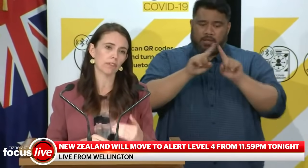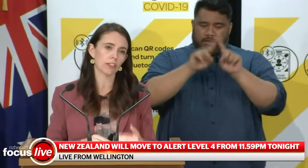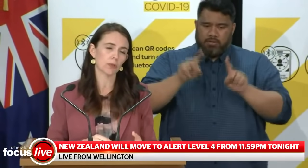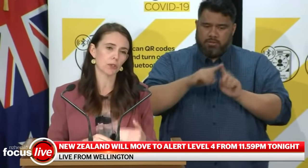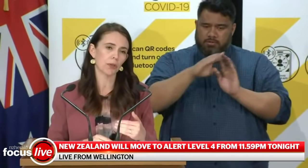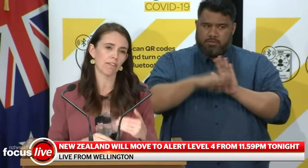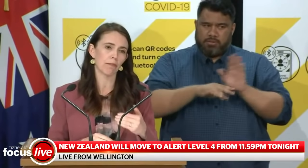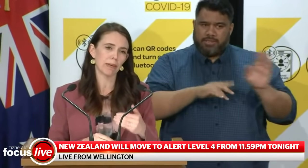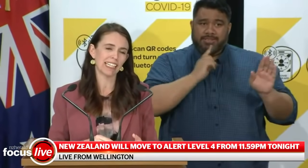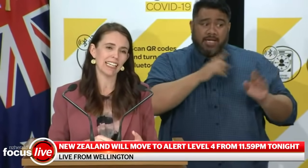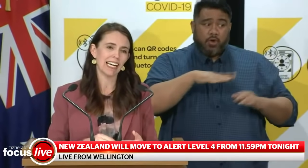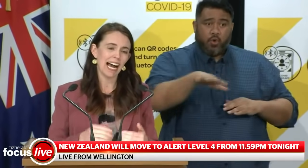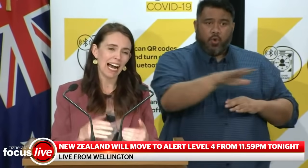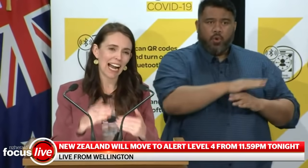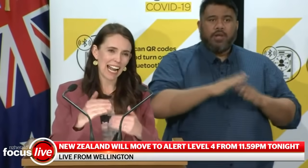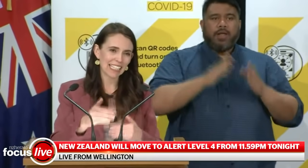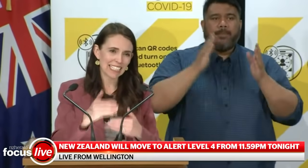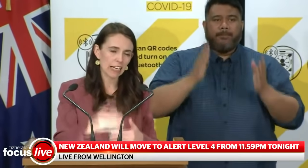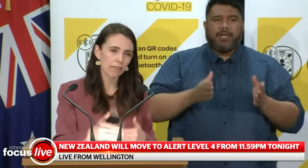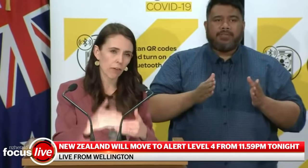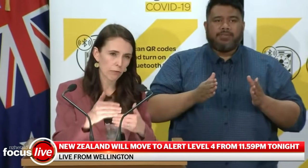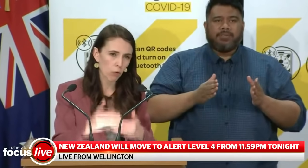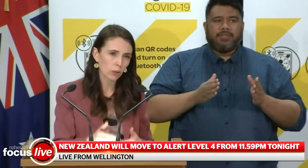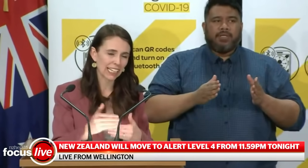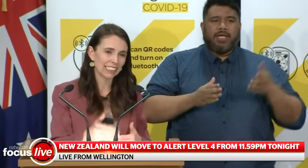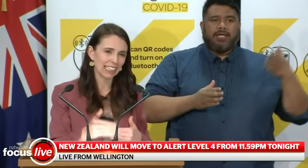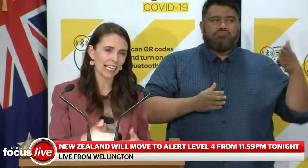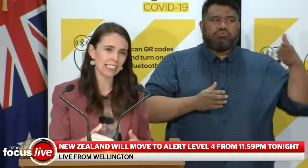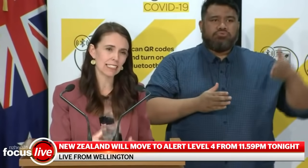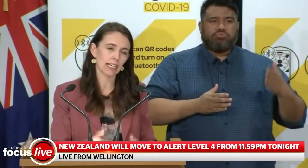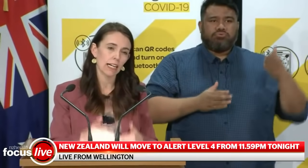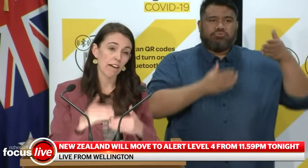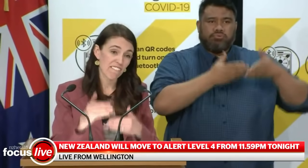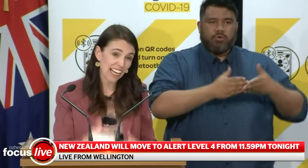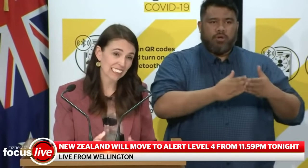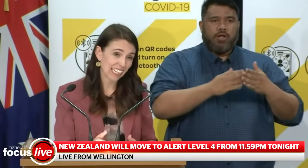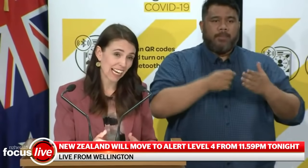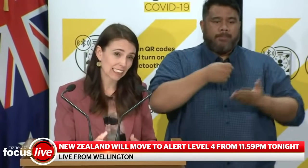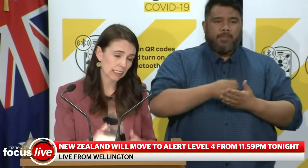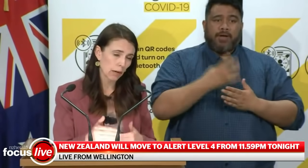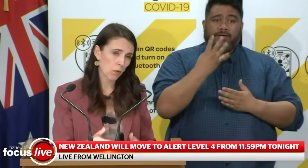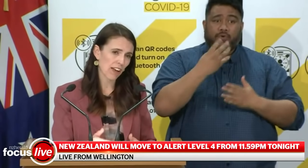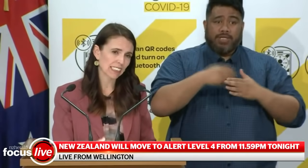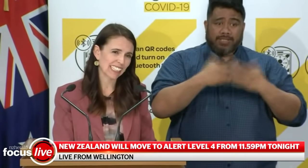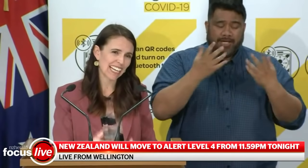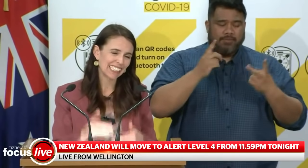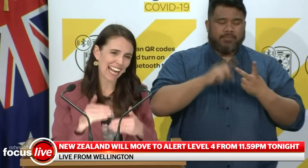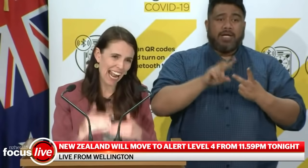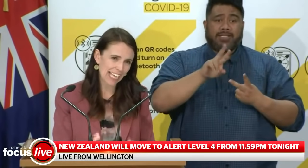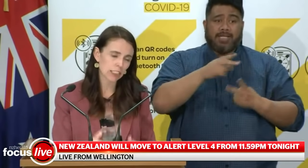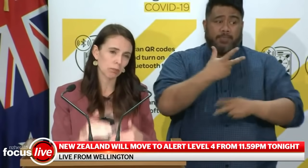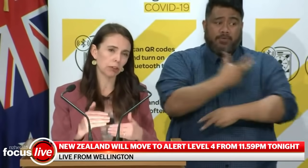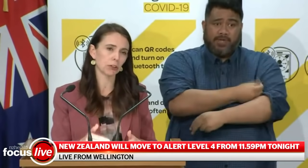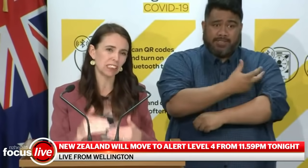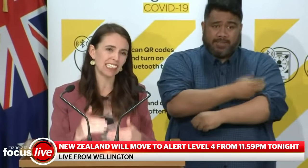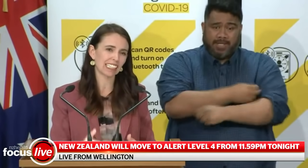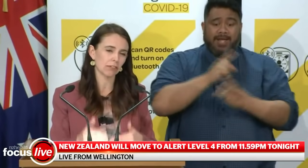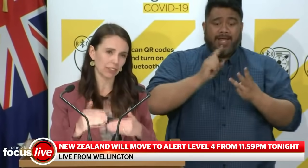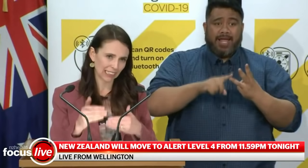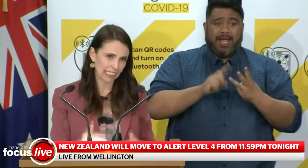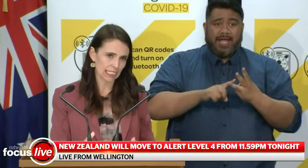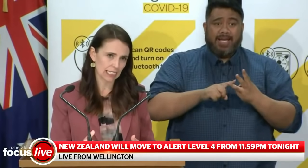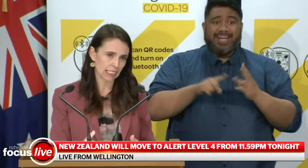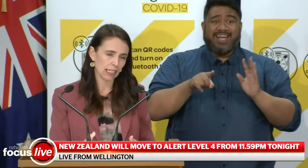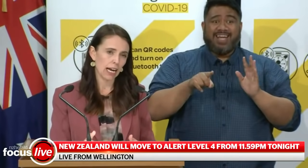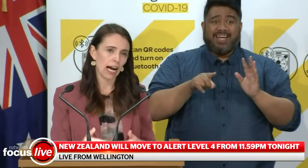those individuals to have been at sea for 14 days, vaccinated, double vaccinated, and produced